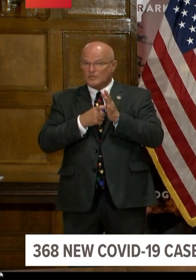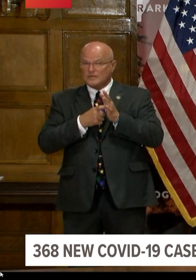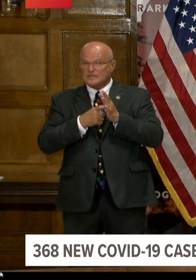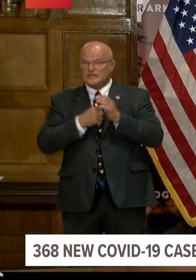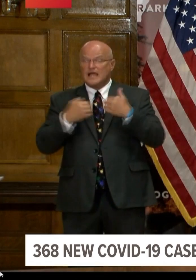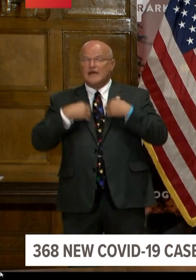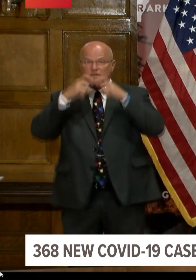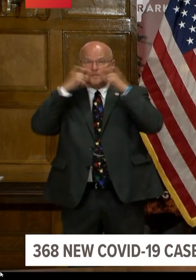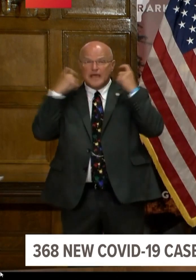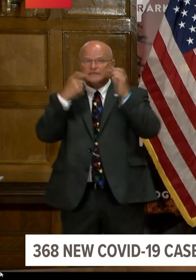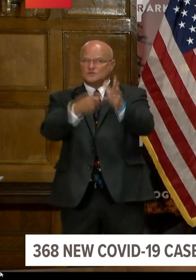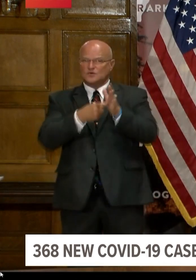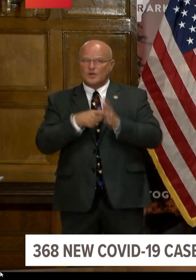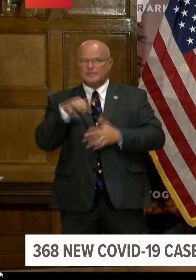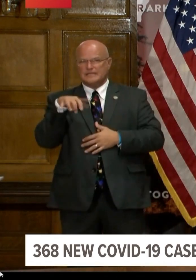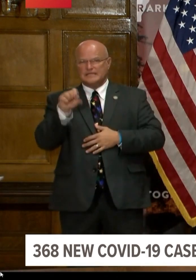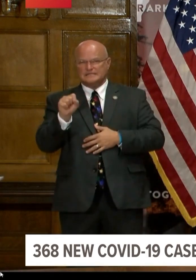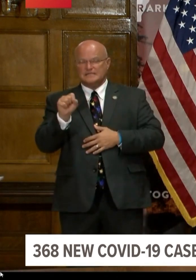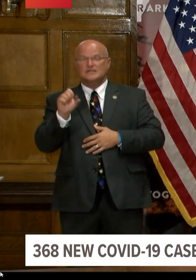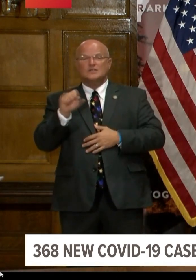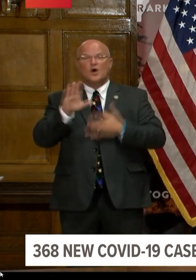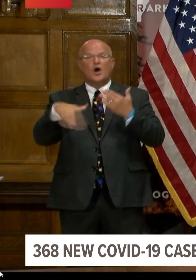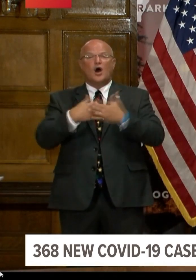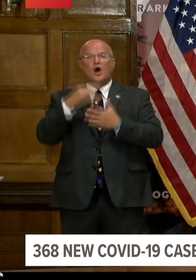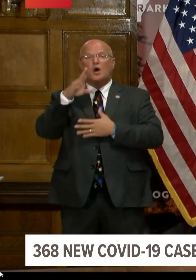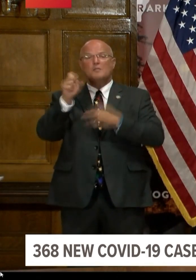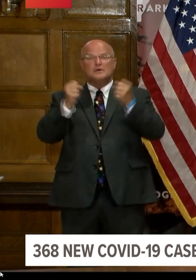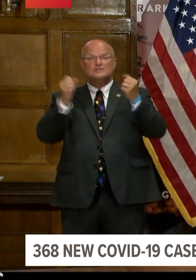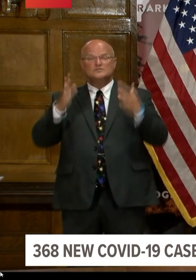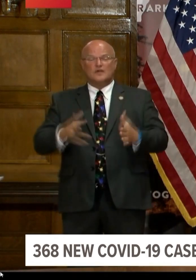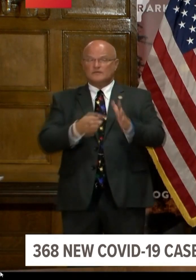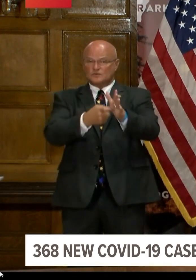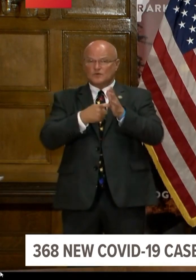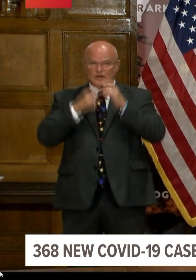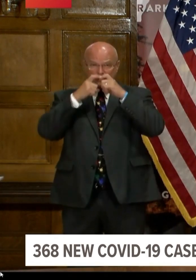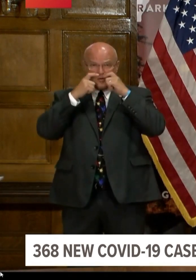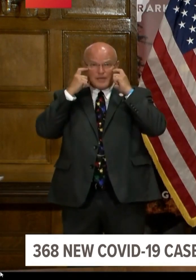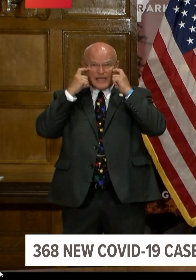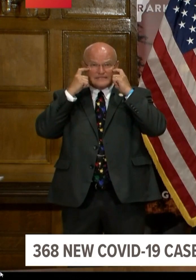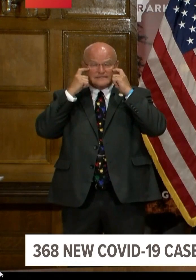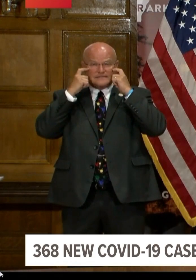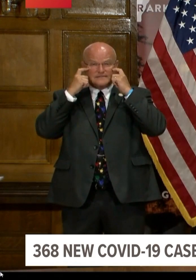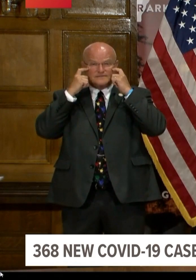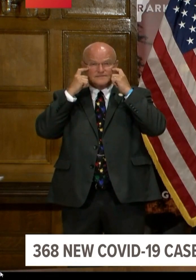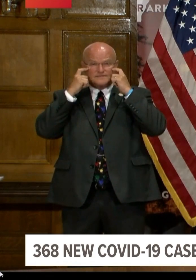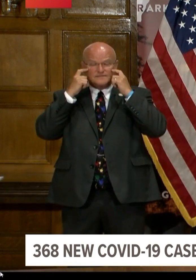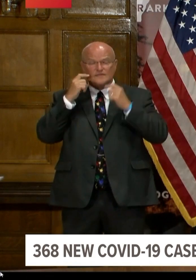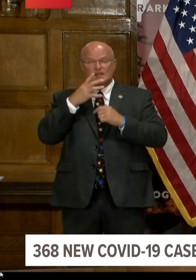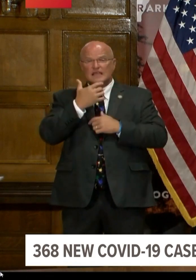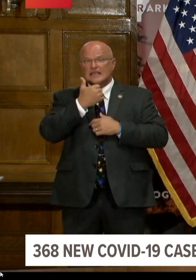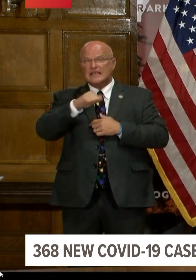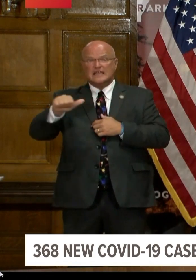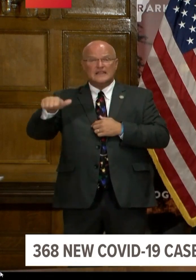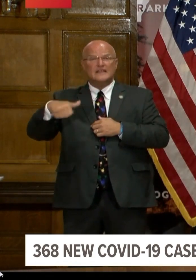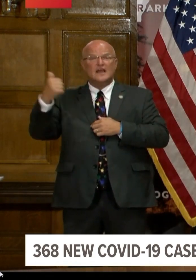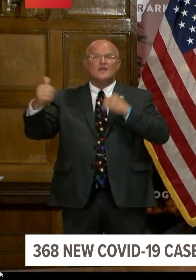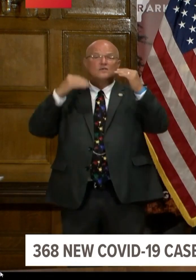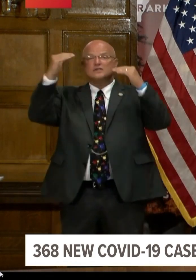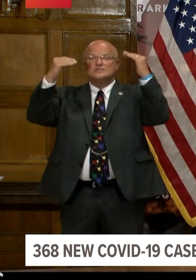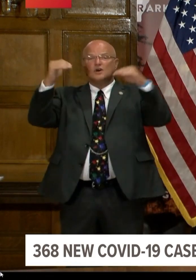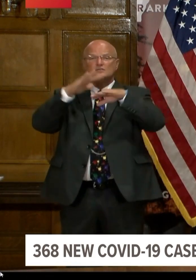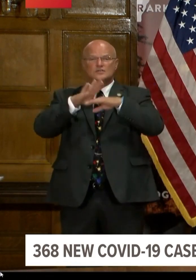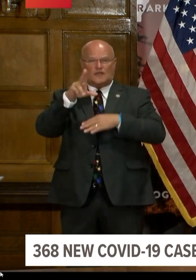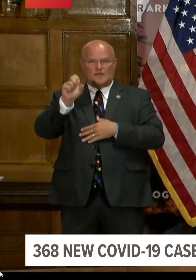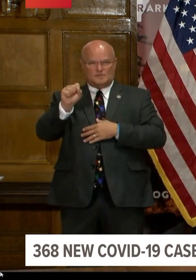there is a requirement to wear a mask. So all bus drivers are to wear masks, and any of the other adults that are on